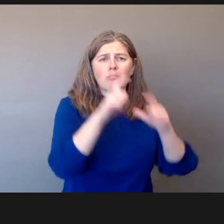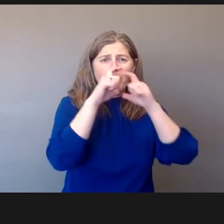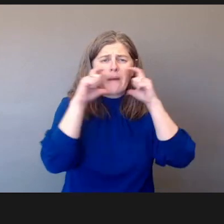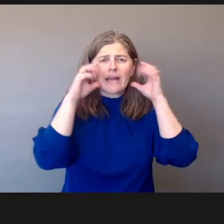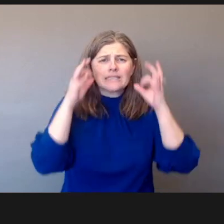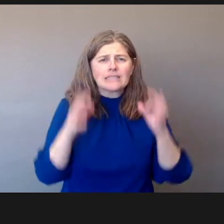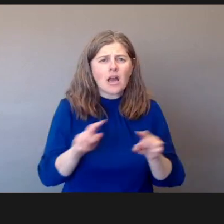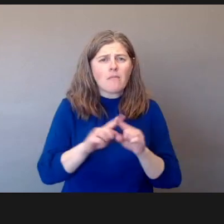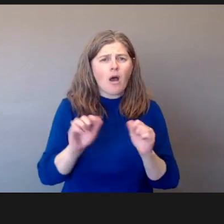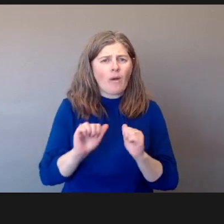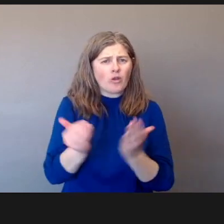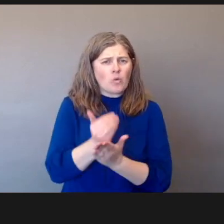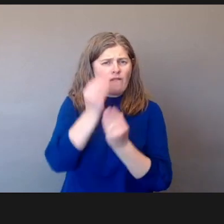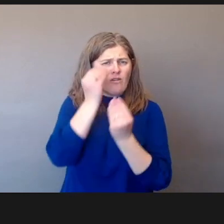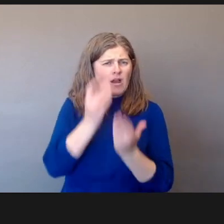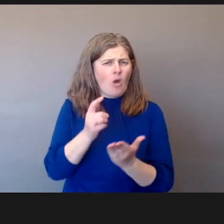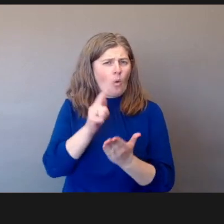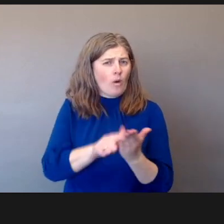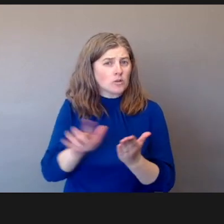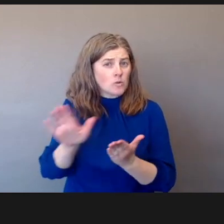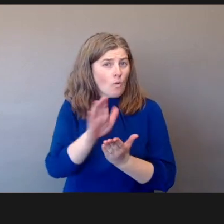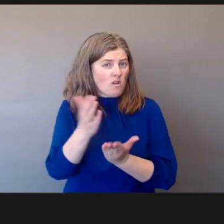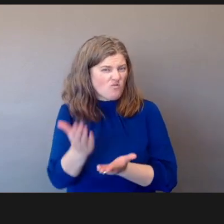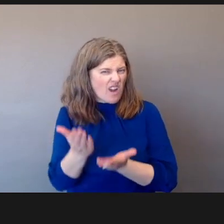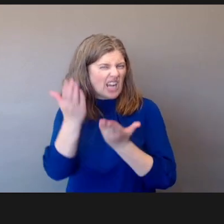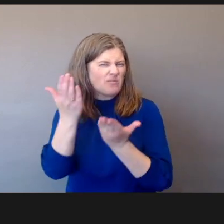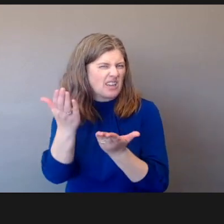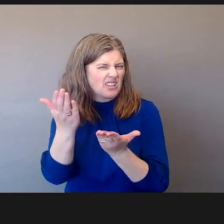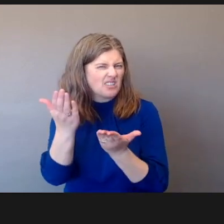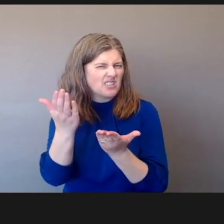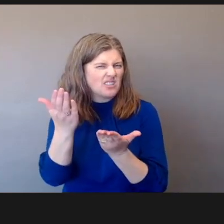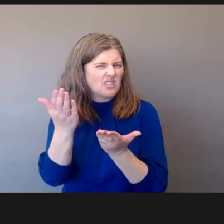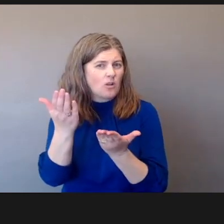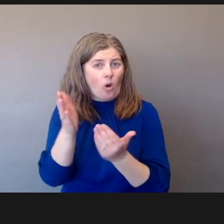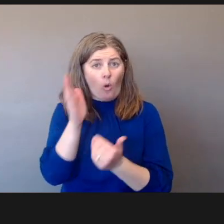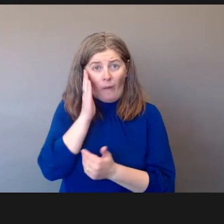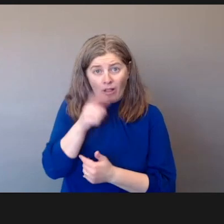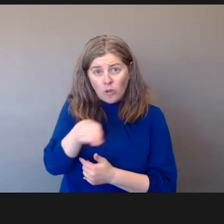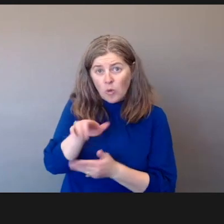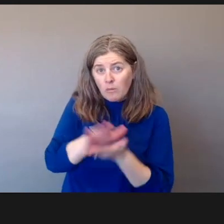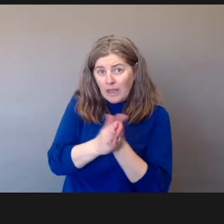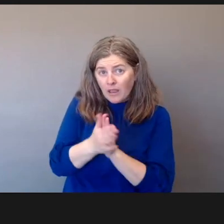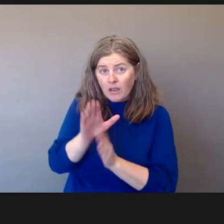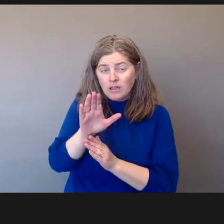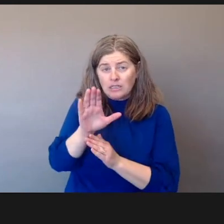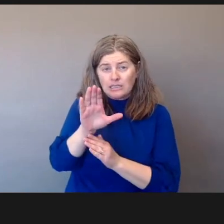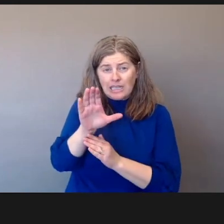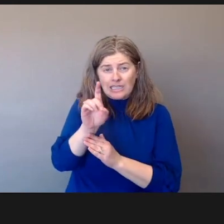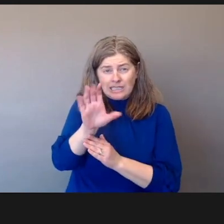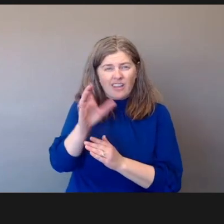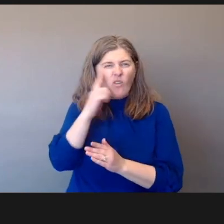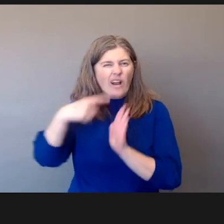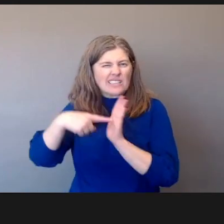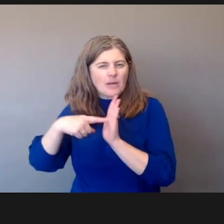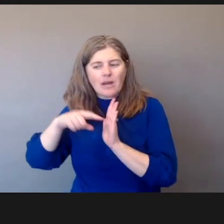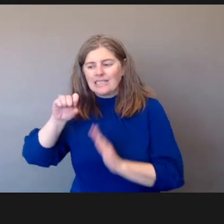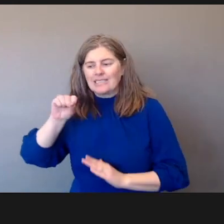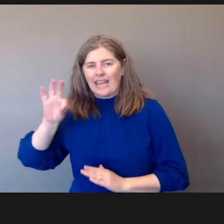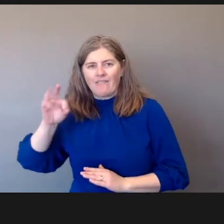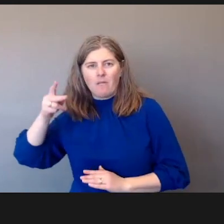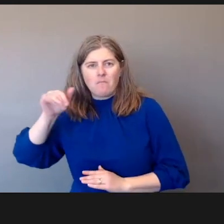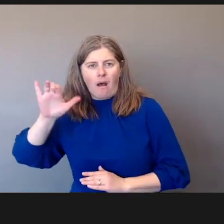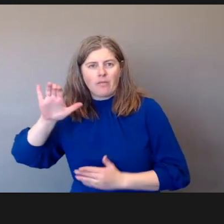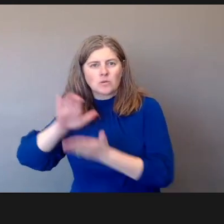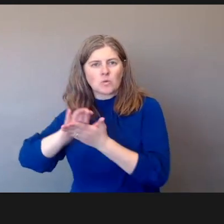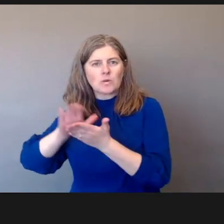this new information, what is your recommendation, or will CDC be making a recommendation? Santa Fe Public Schools, for instance, planning to drop mask